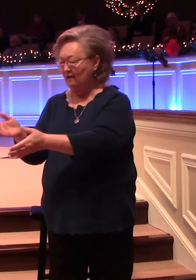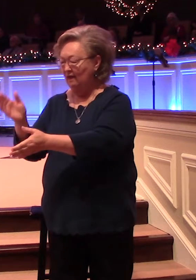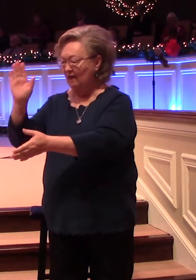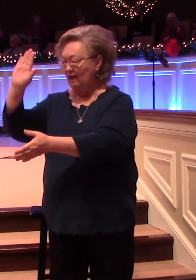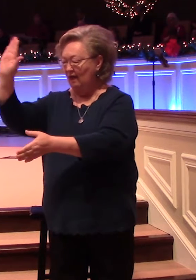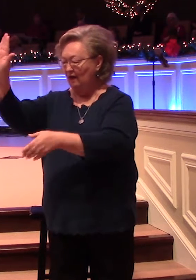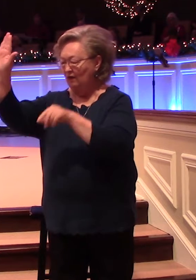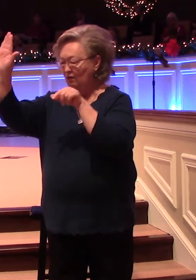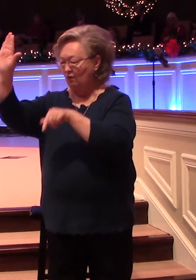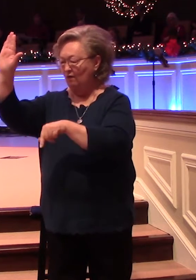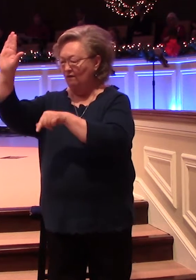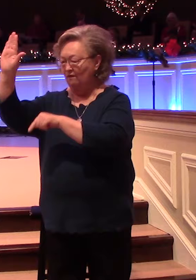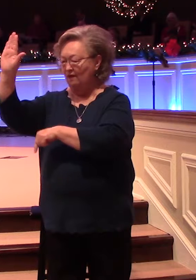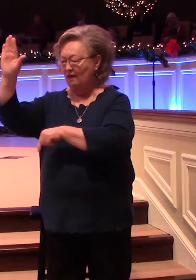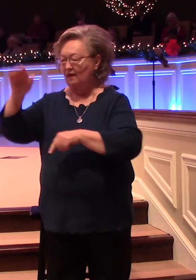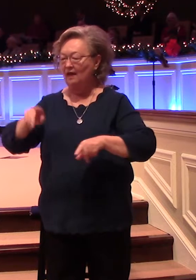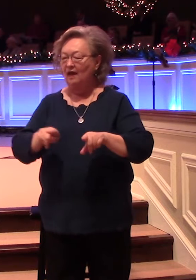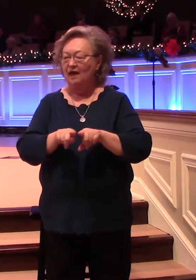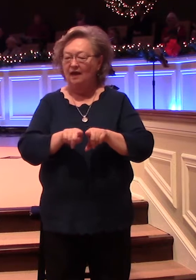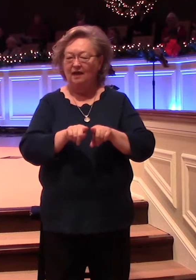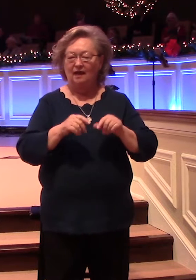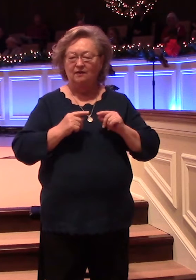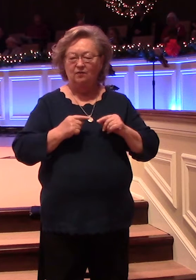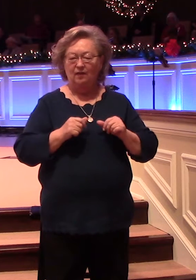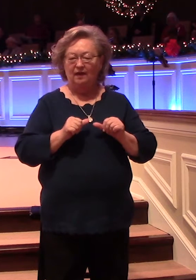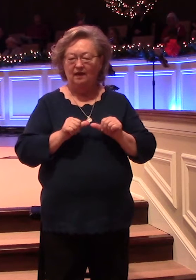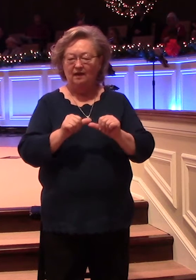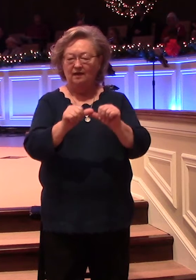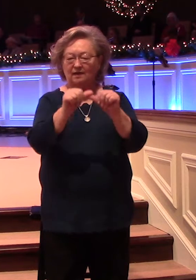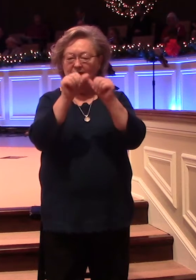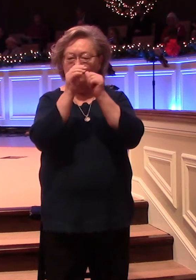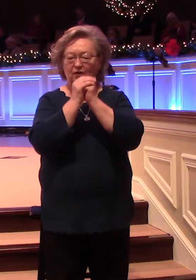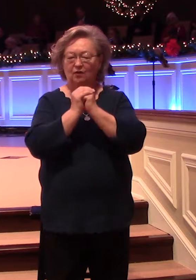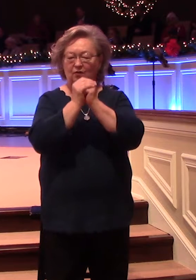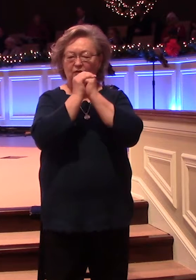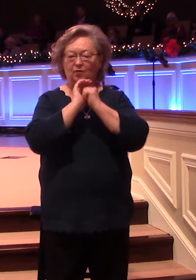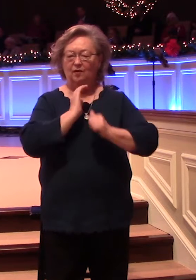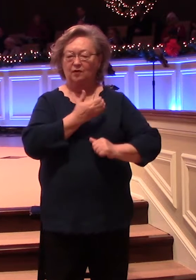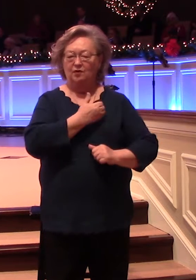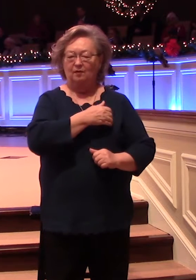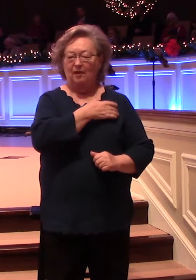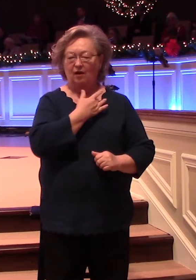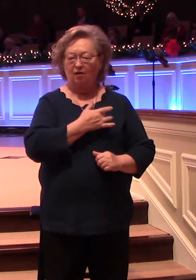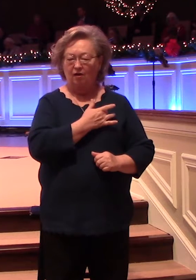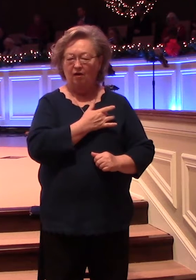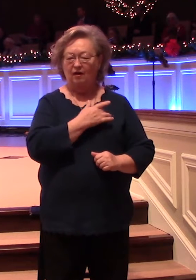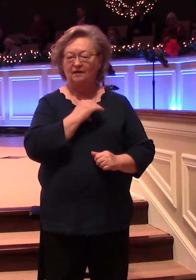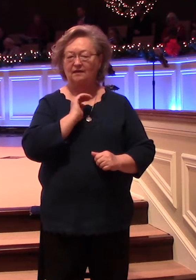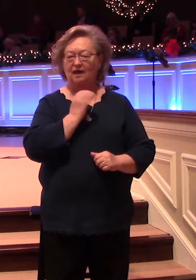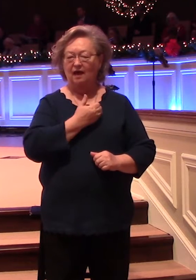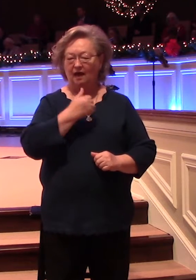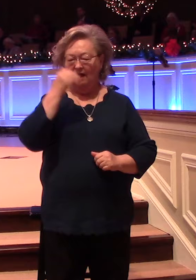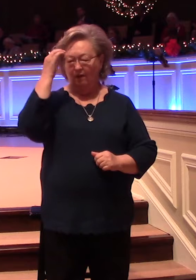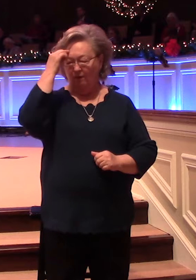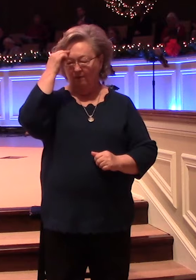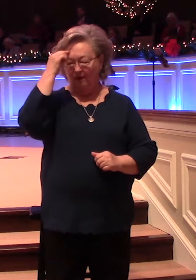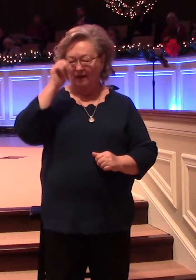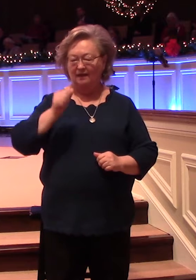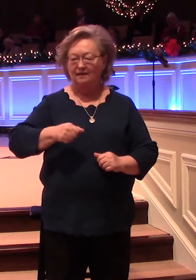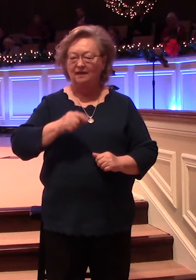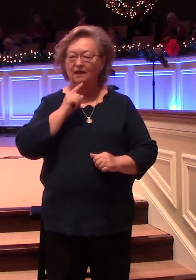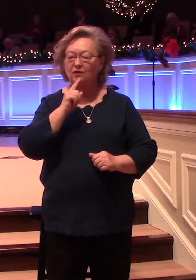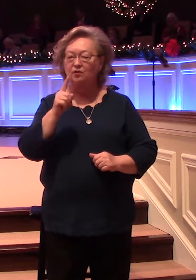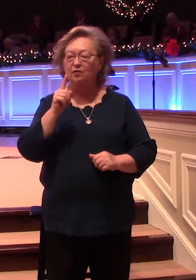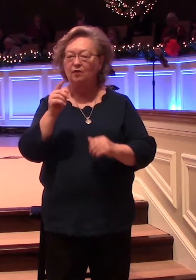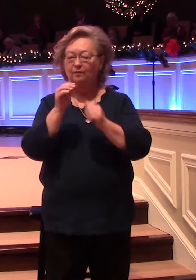worship service, I pray, God, that you would prepare our hearts and our minds, Father, so that we can truly worship you, Father, in the way that it's intended